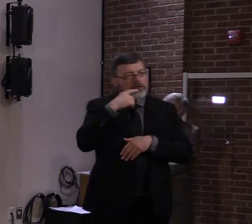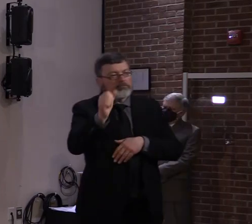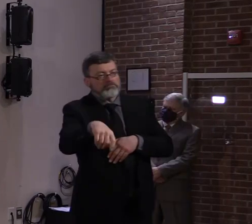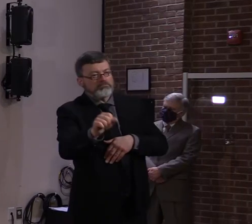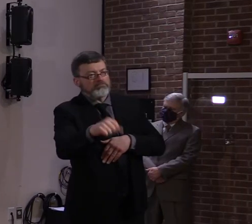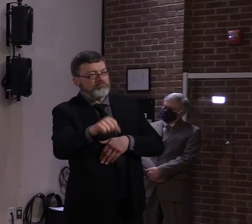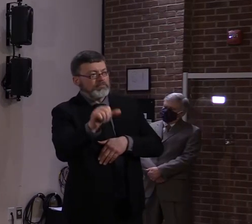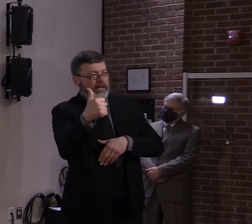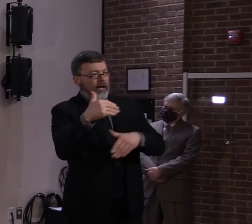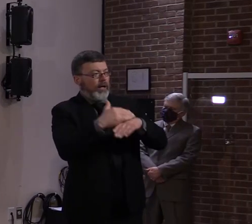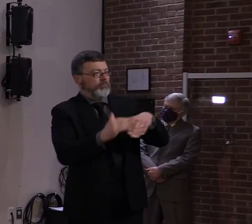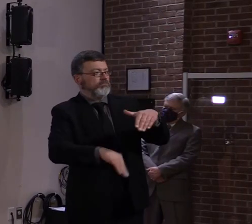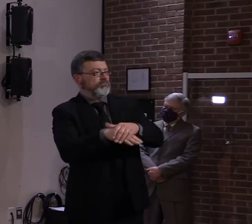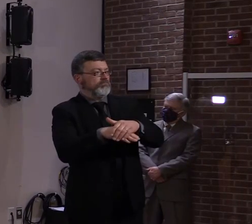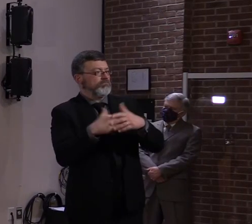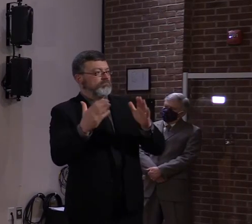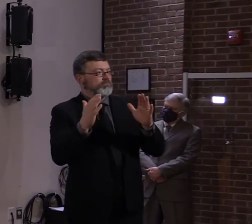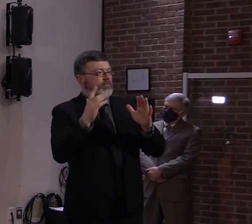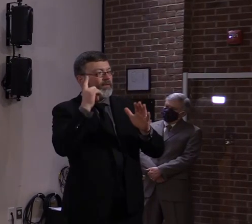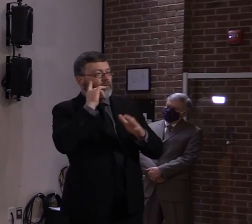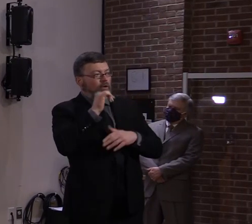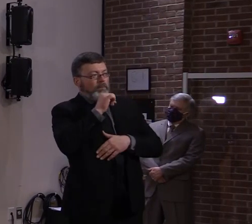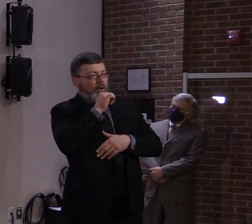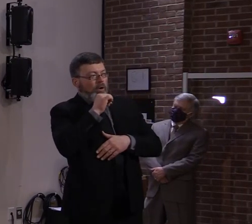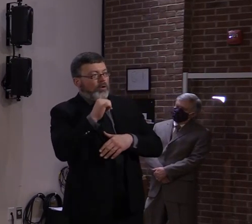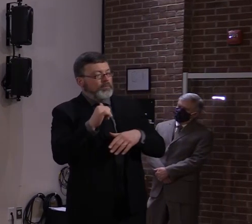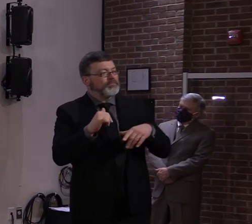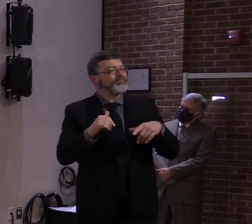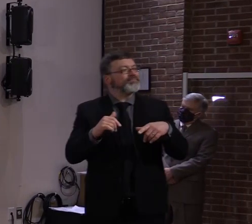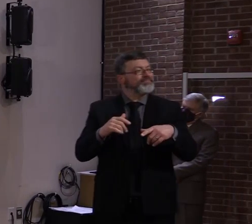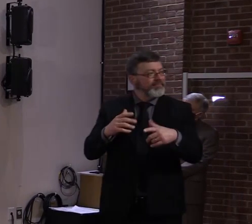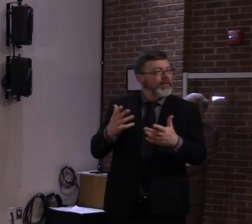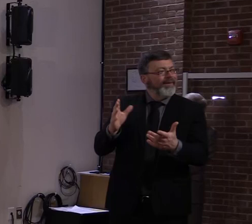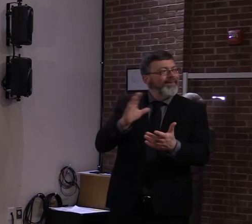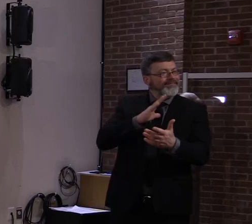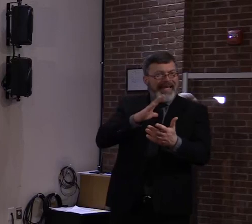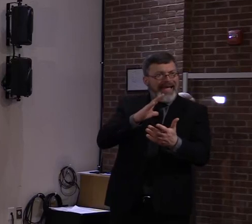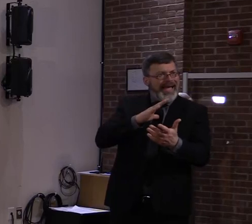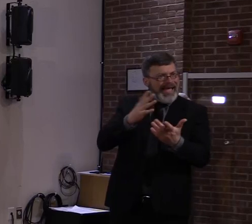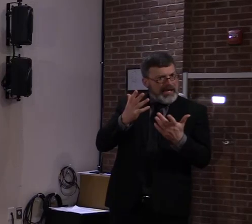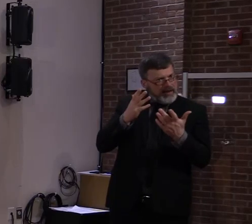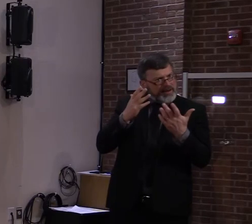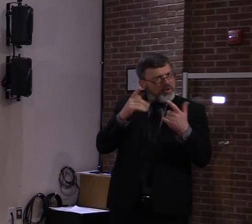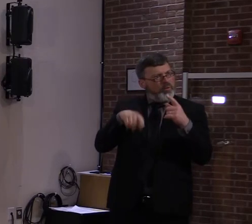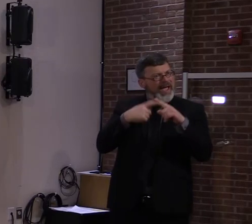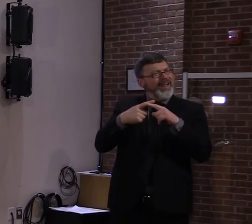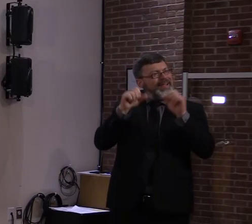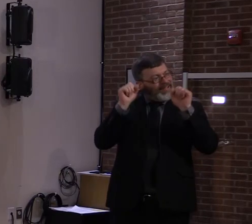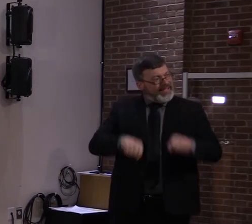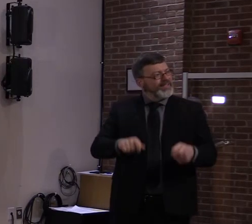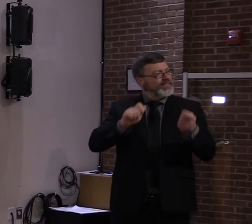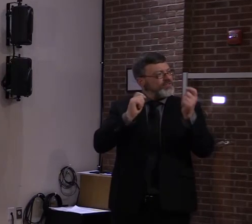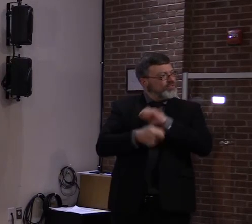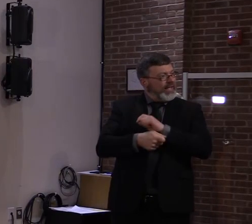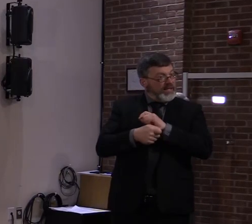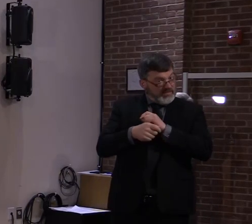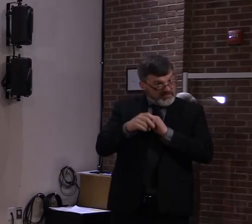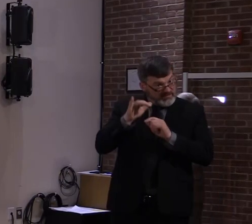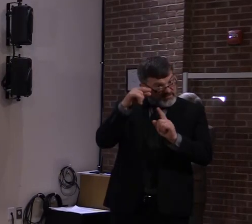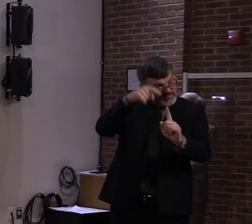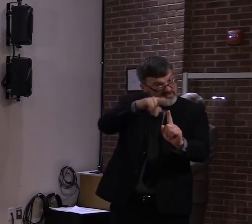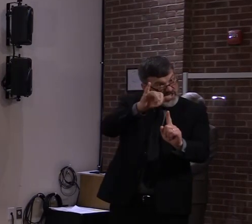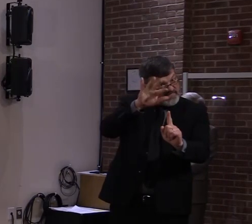And do you have any idea when those will be lifted? I guess with just on July 4th, presumably? Sometime between now and then.